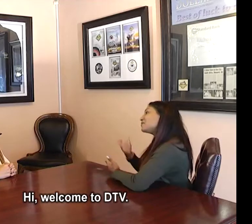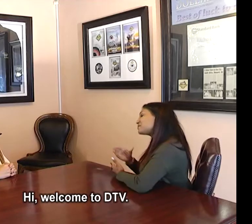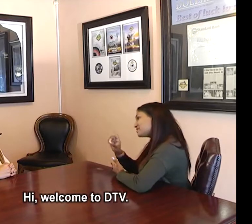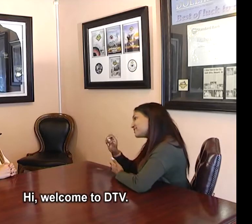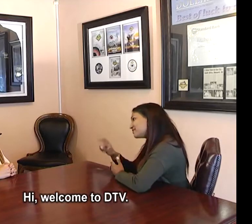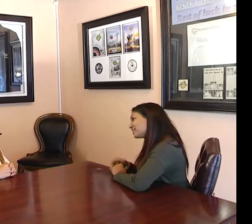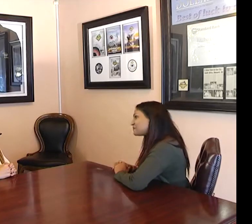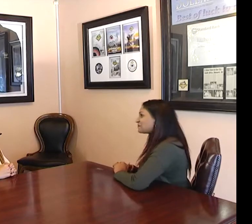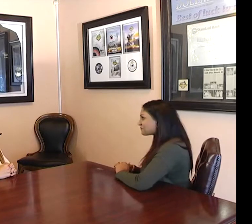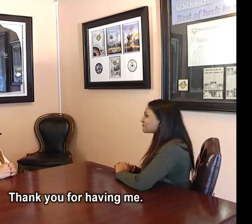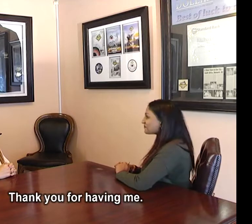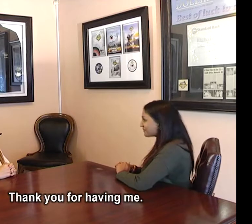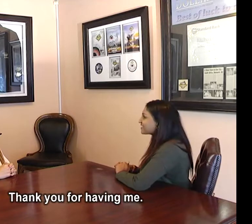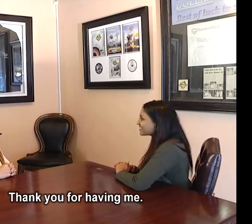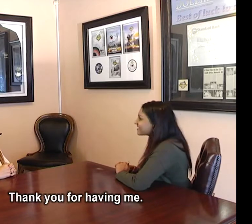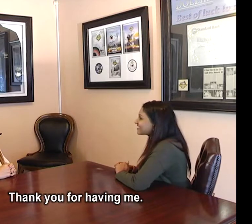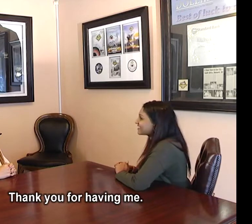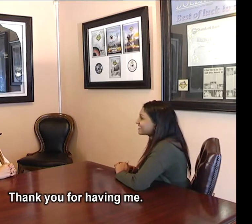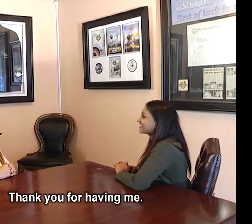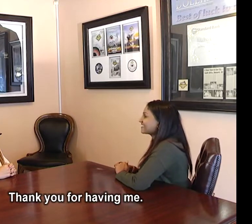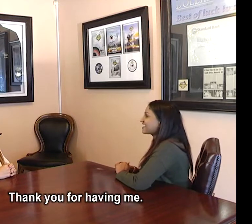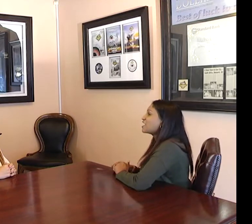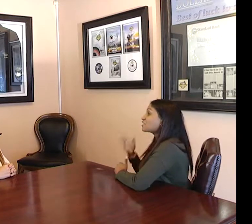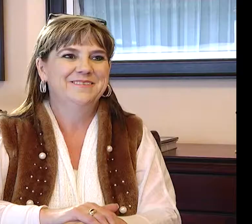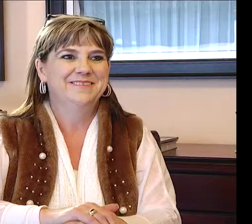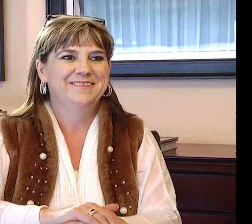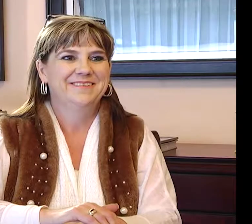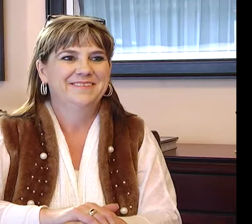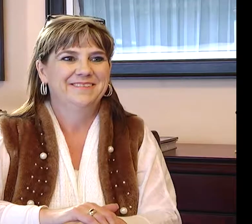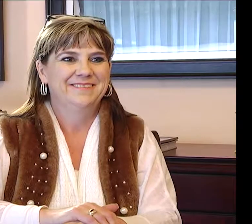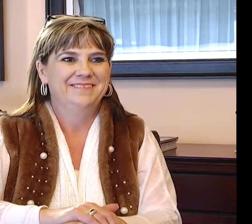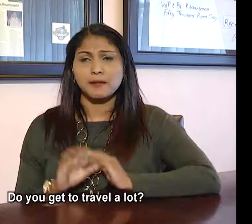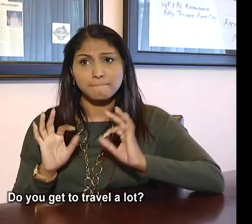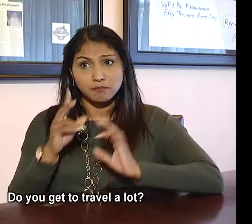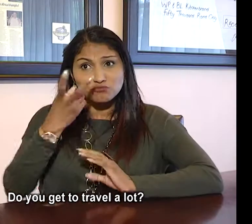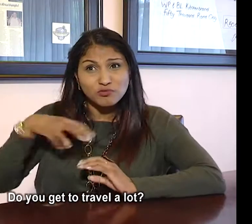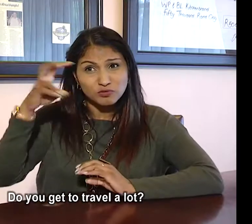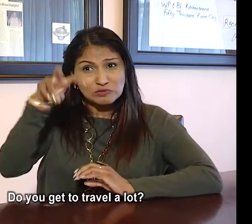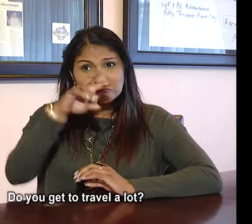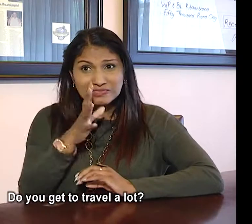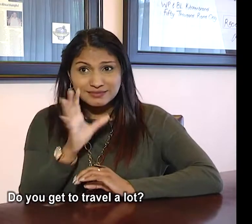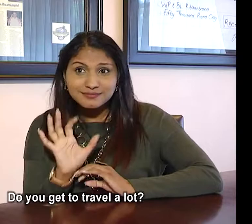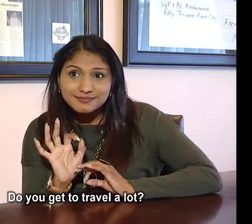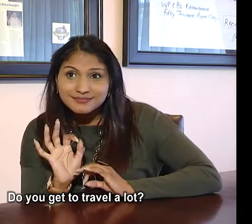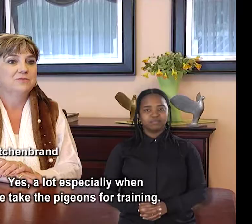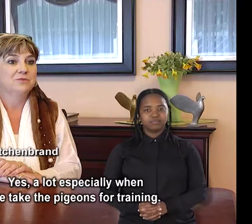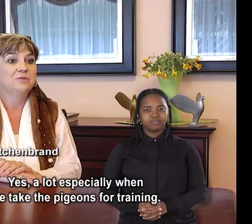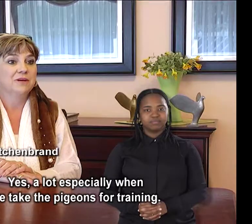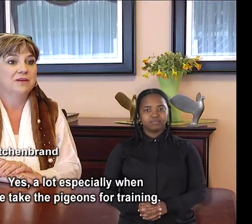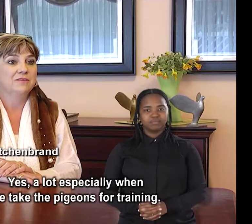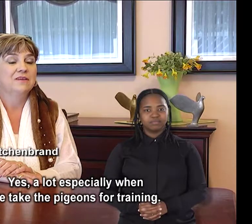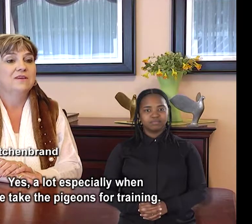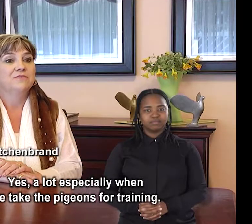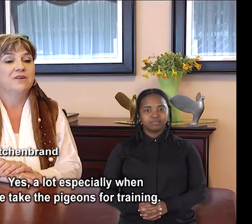Hi, welcome to DTV. Baie dankie dat ek hier kan wees. Do you get to travel a lot?